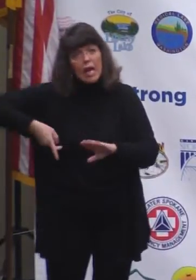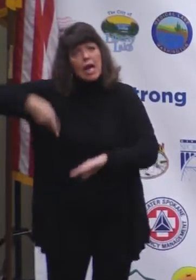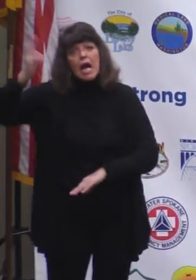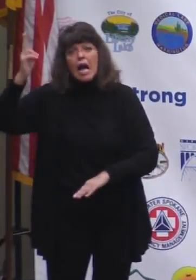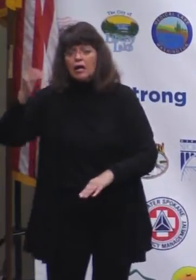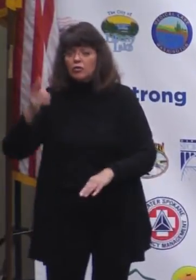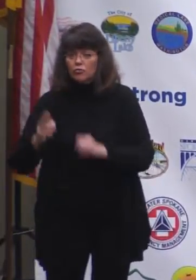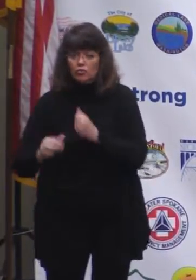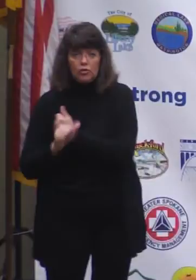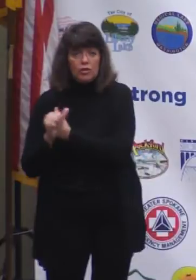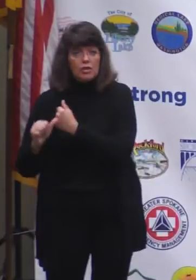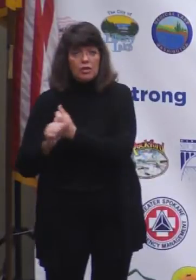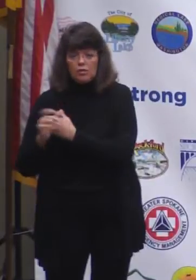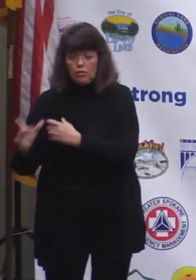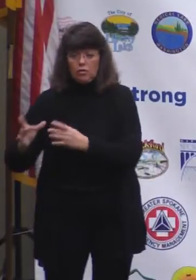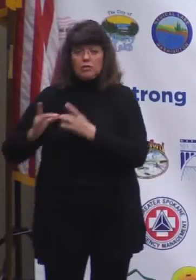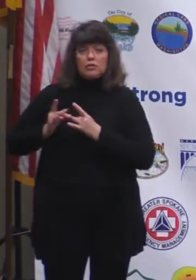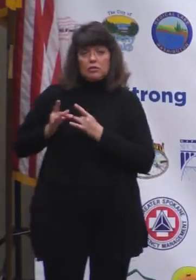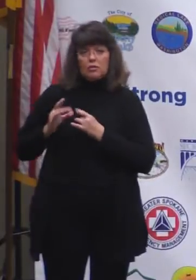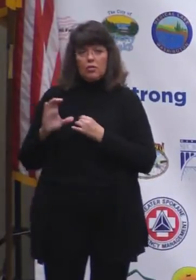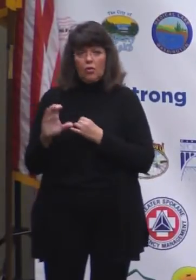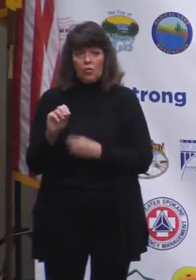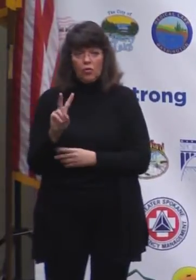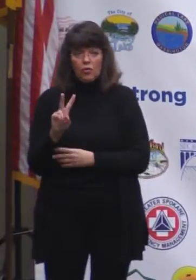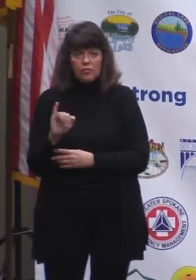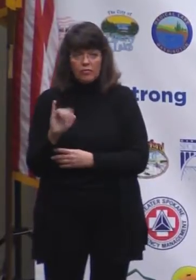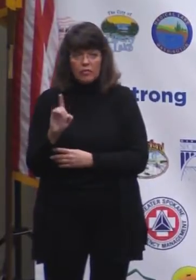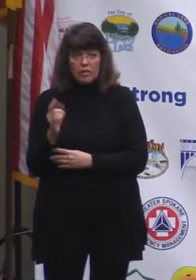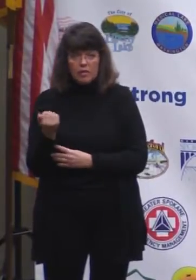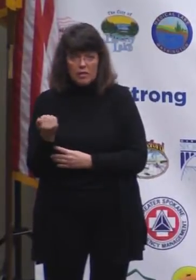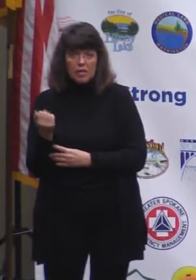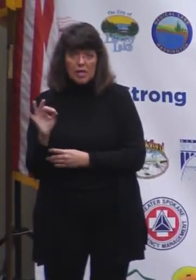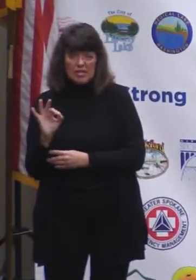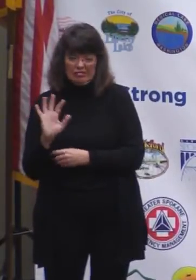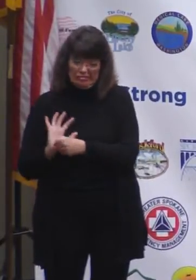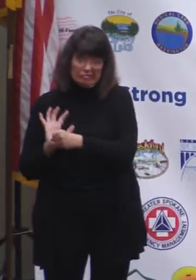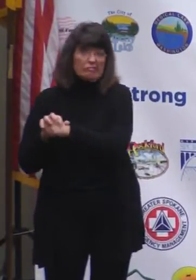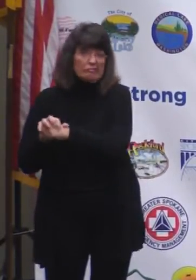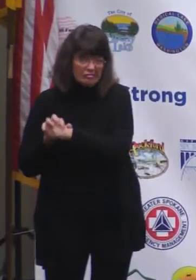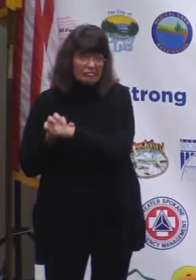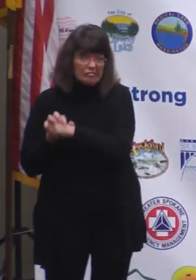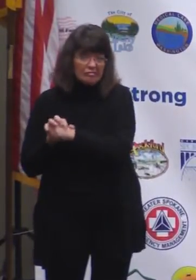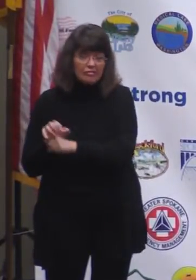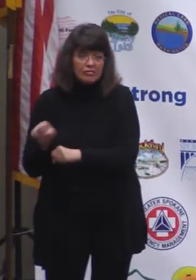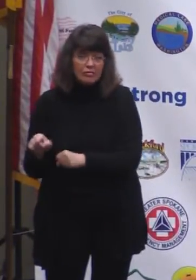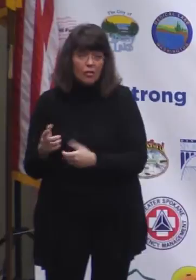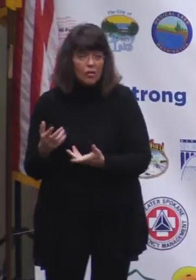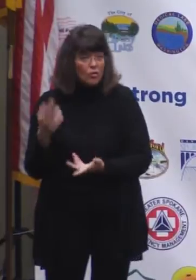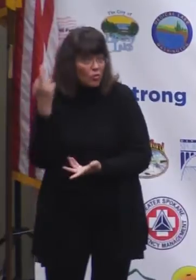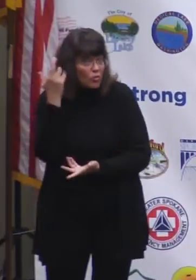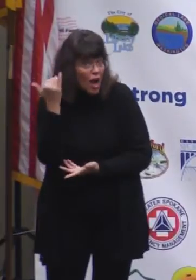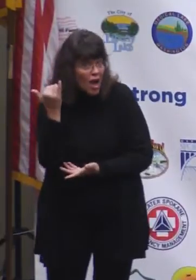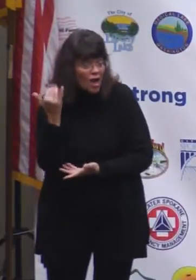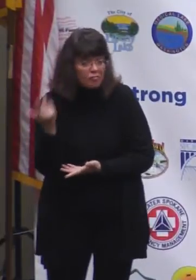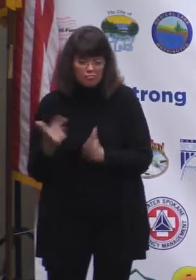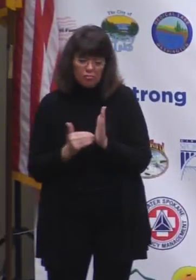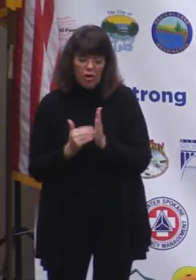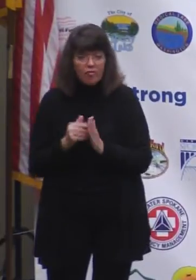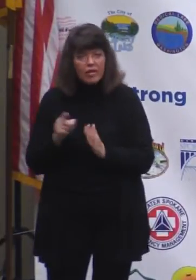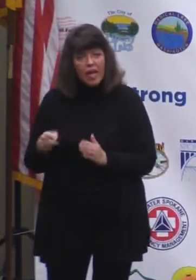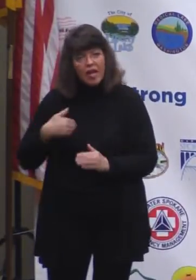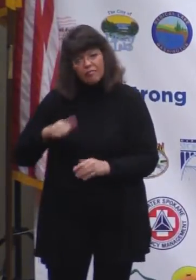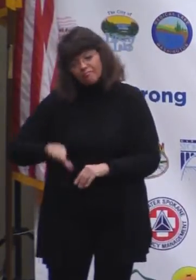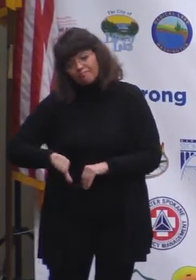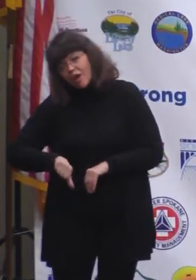and experiencing severe symptoms. Often that's because they have underlying health conditions